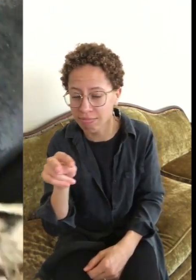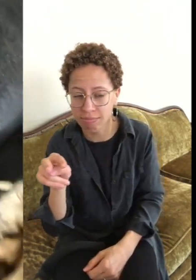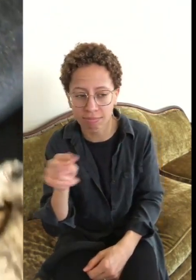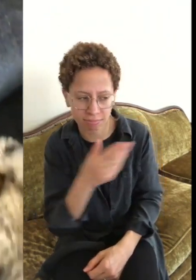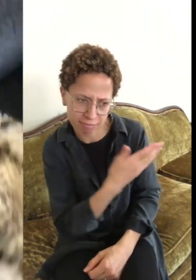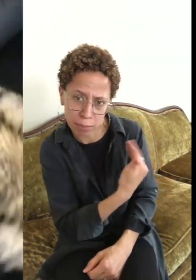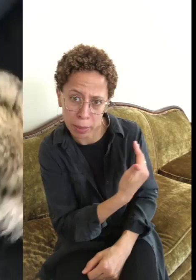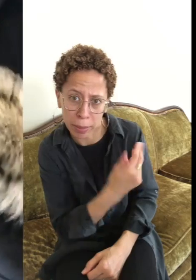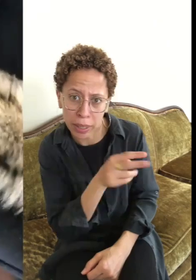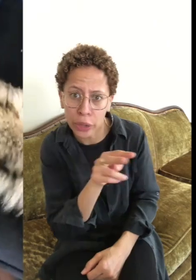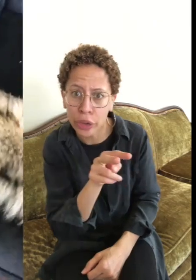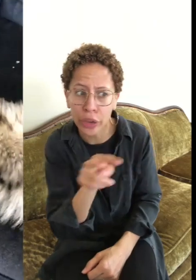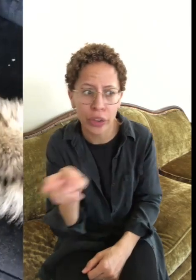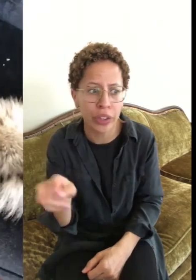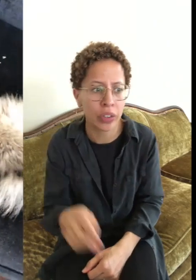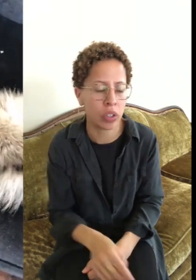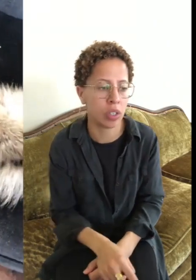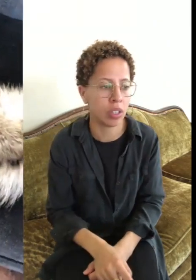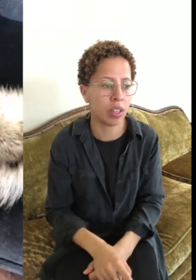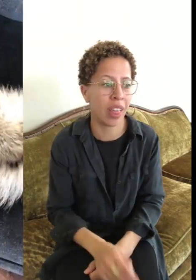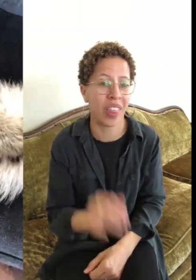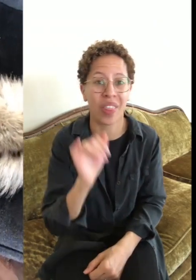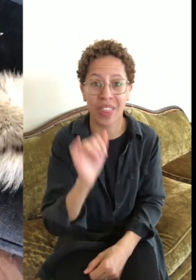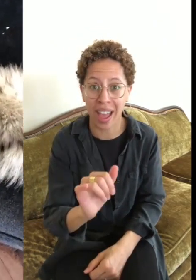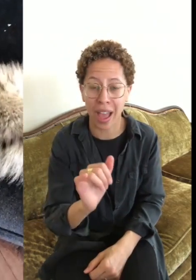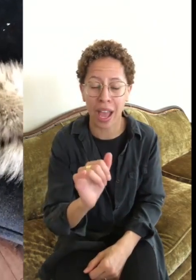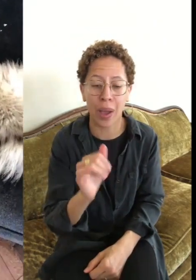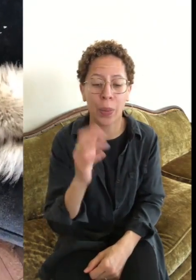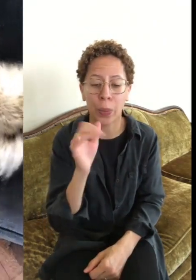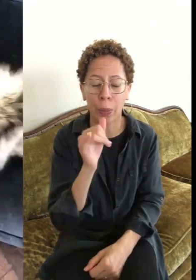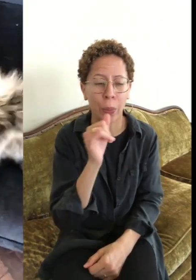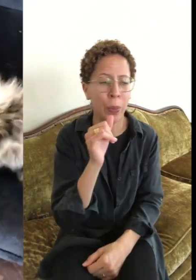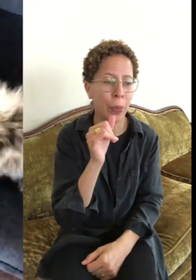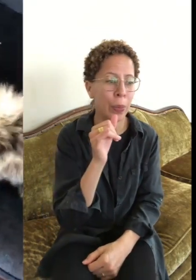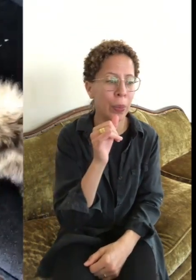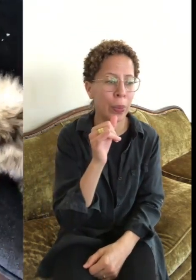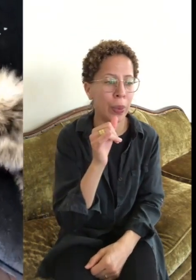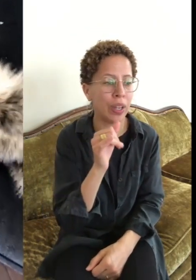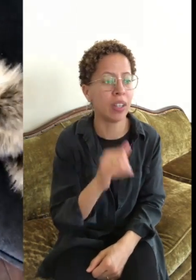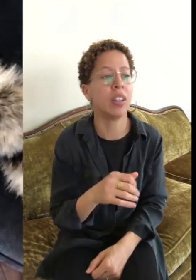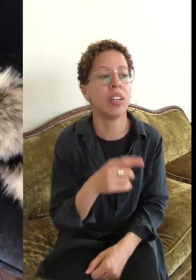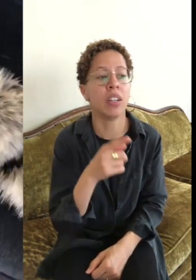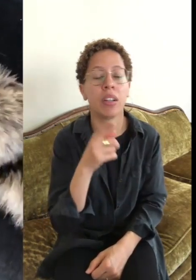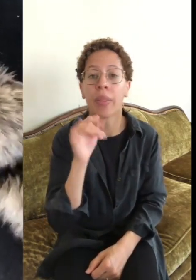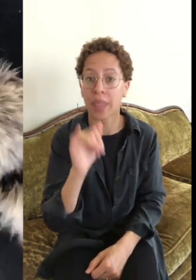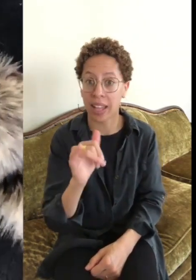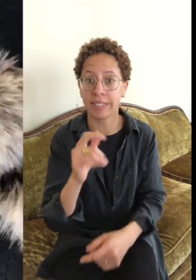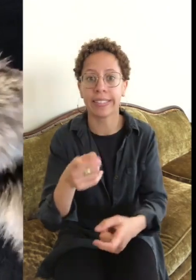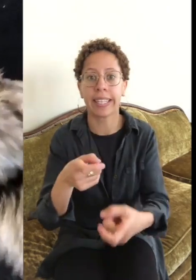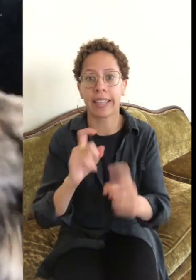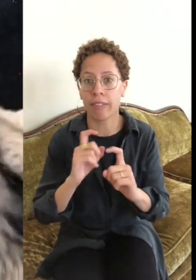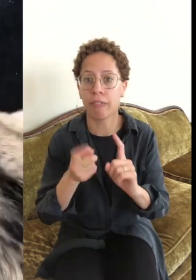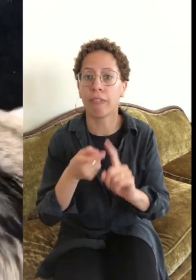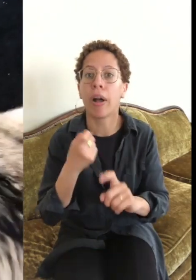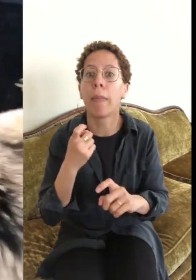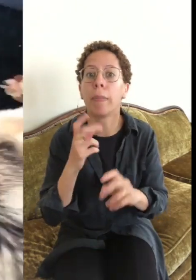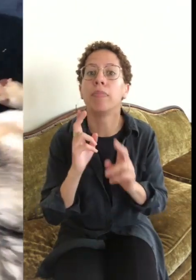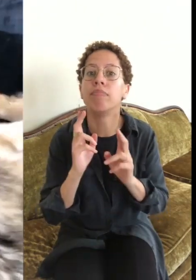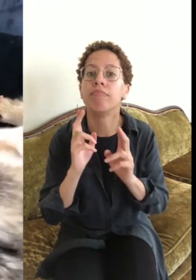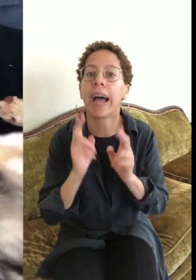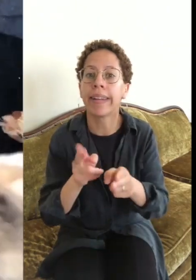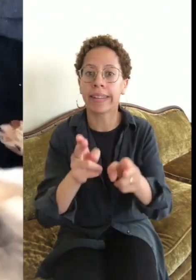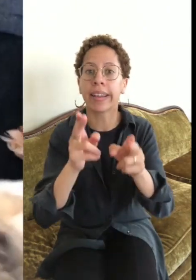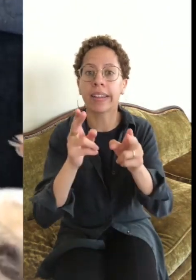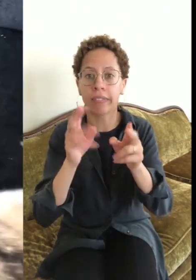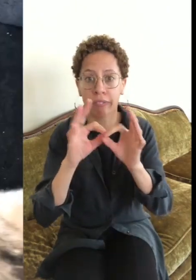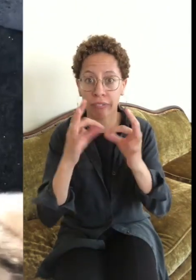This timber wolf was actually a gift from a hunting and trapping family in Cormorant. And it was a gift because they know that we